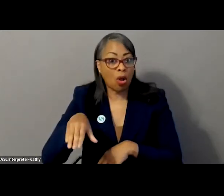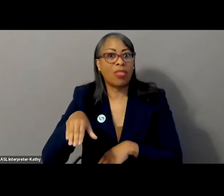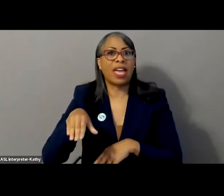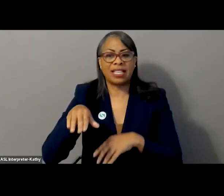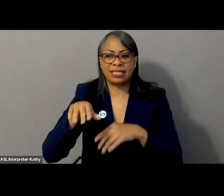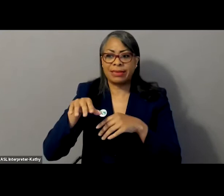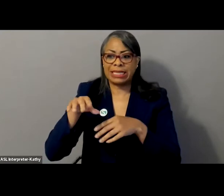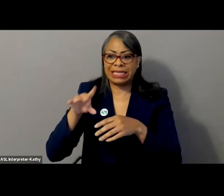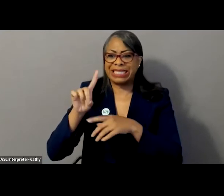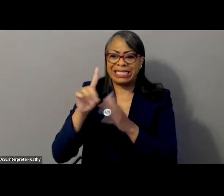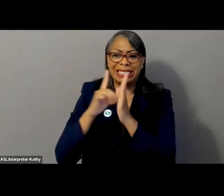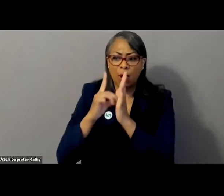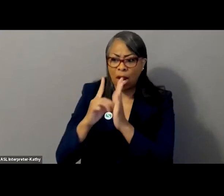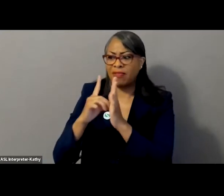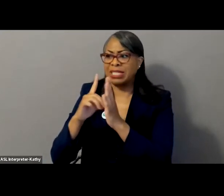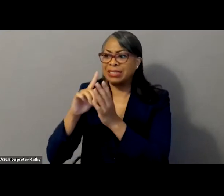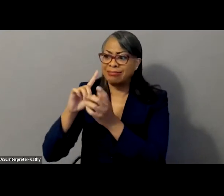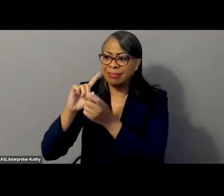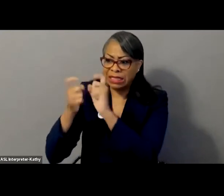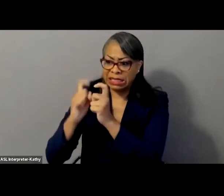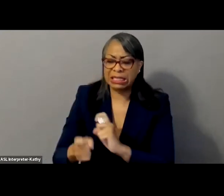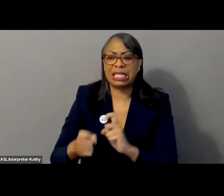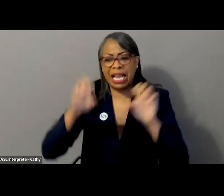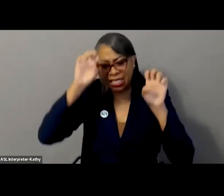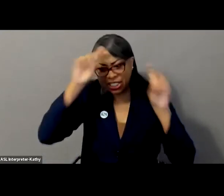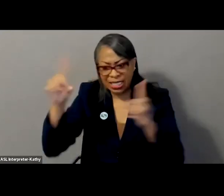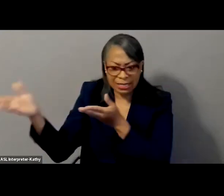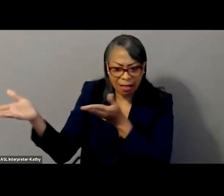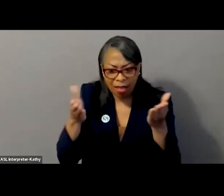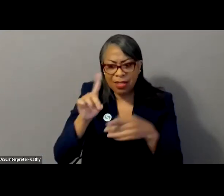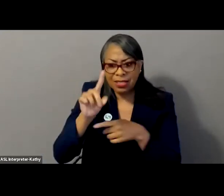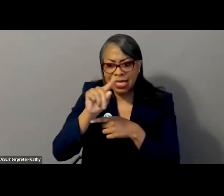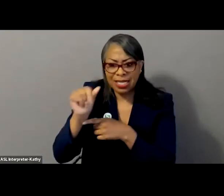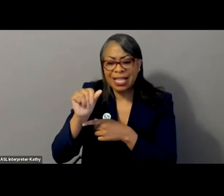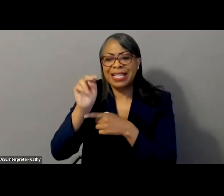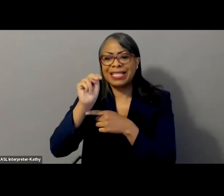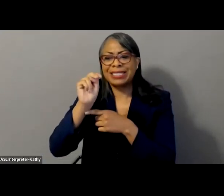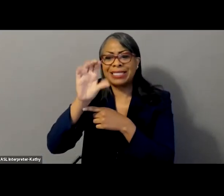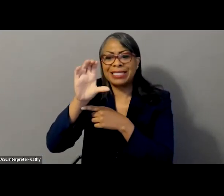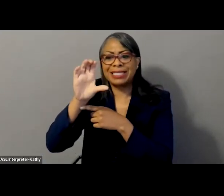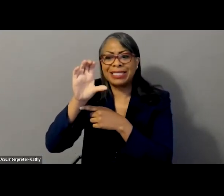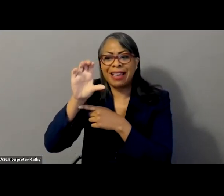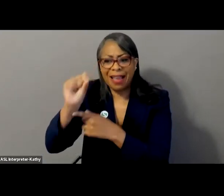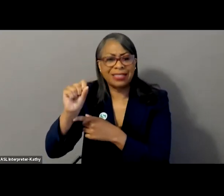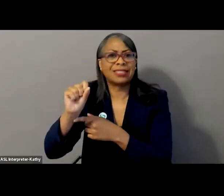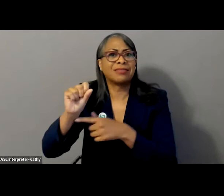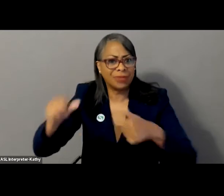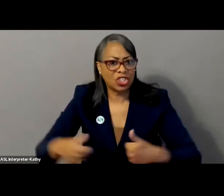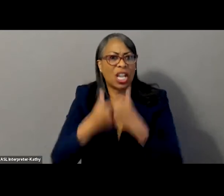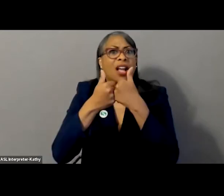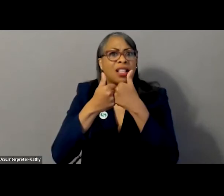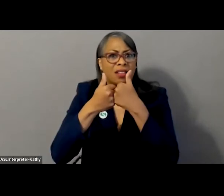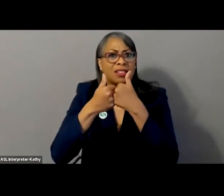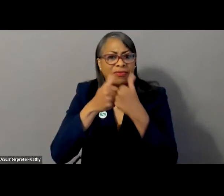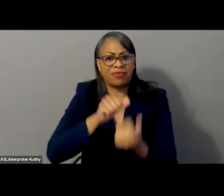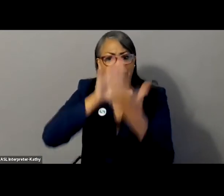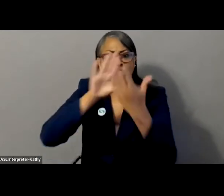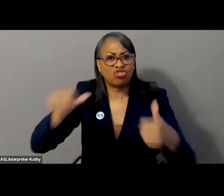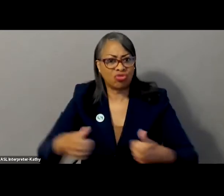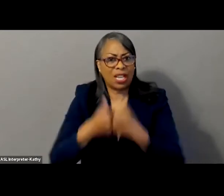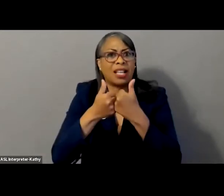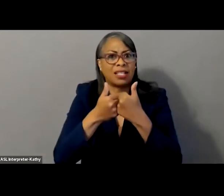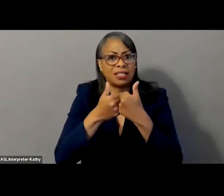in demographics, educational delivery, and data, NCES is facing both challenges and opportunities.